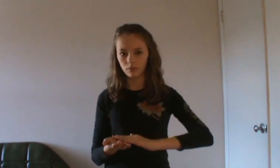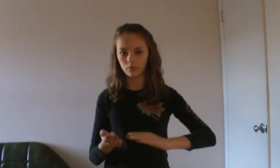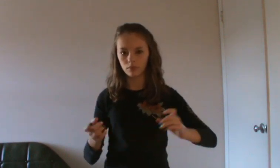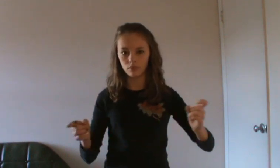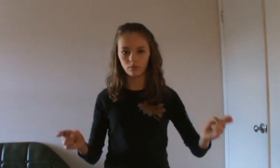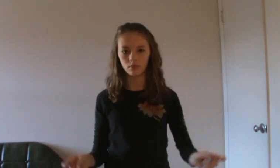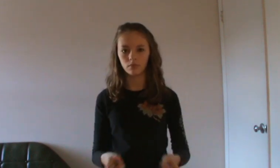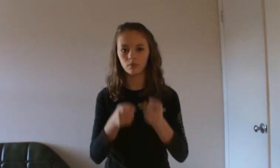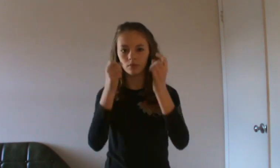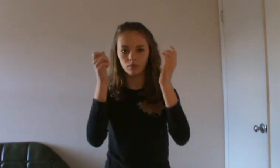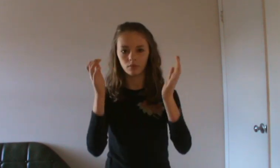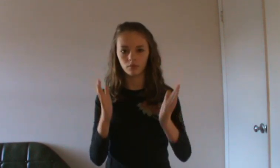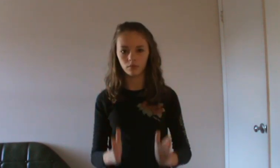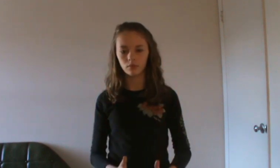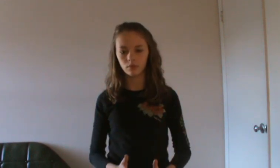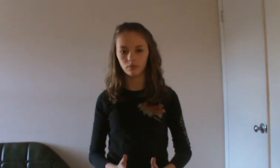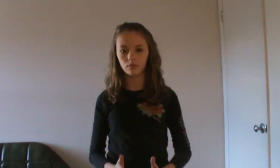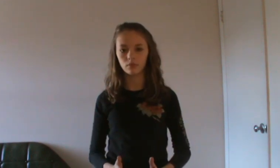our debtors.